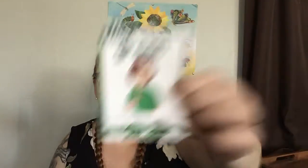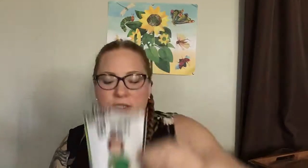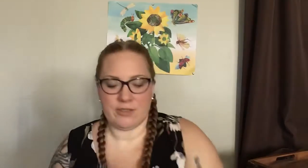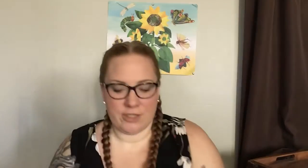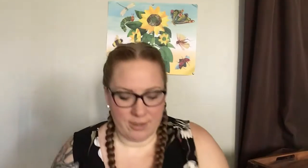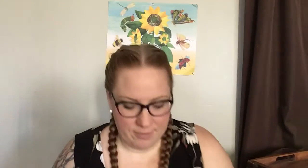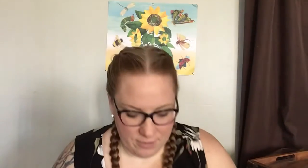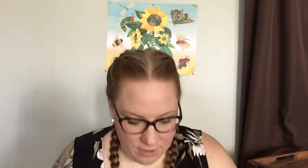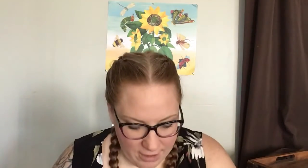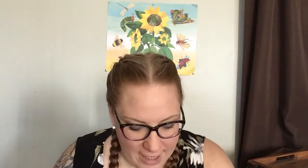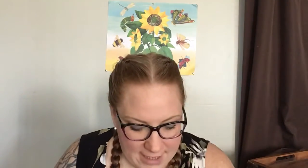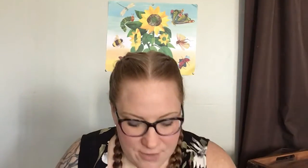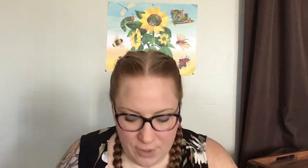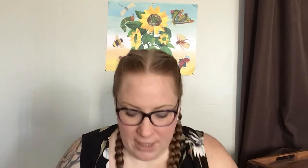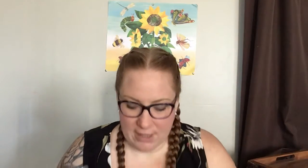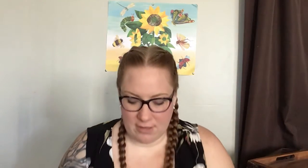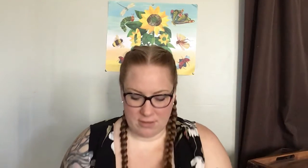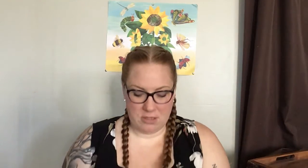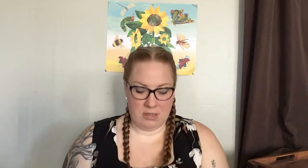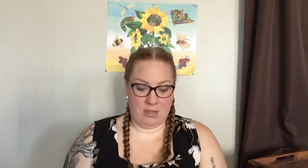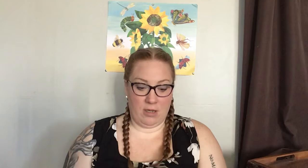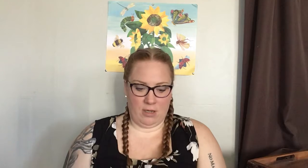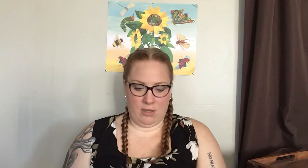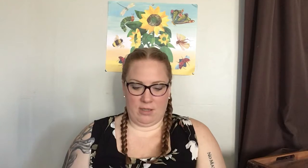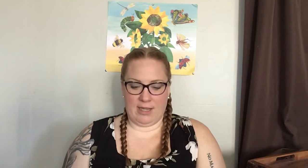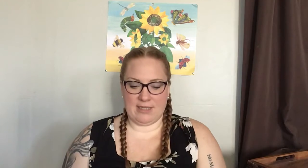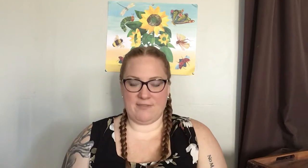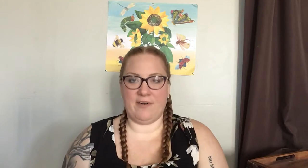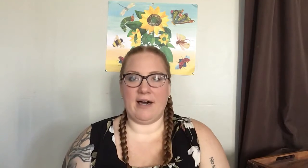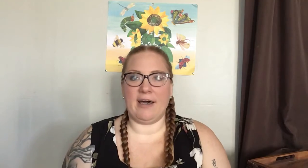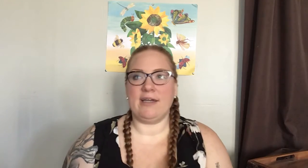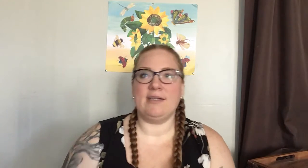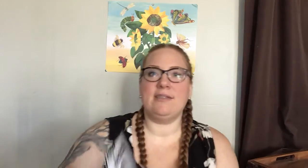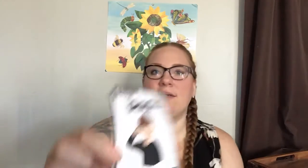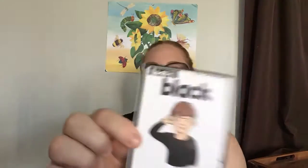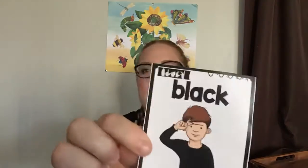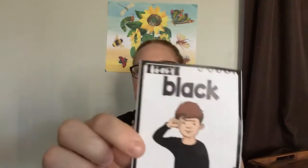Good job. Our last one. Let's find